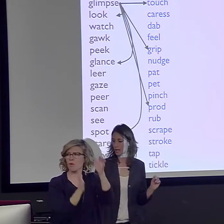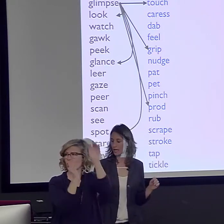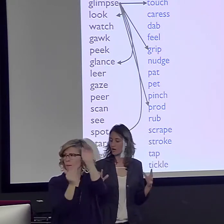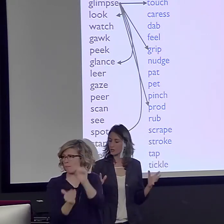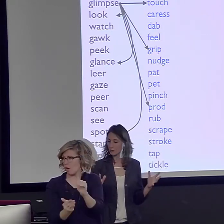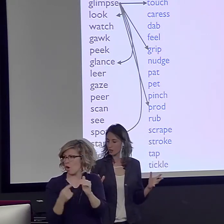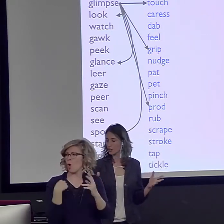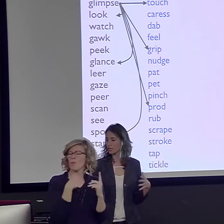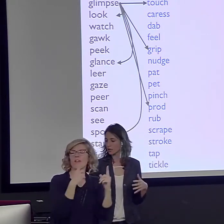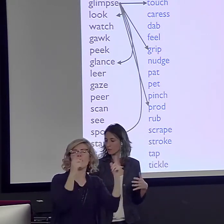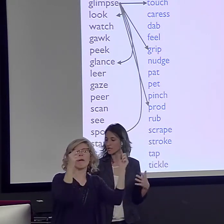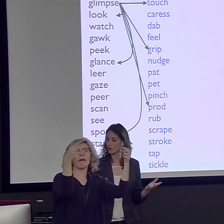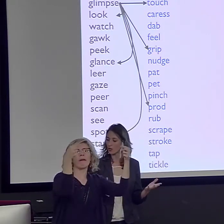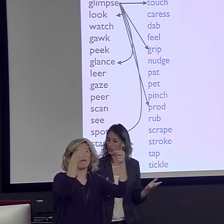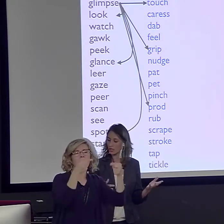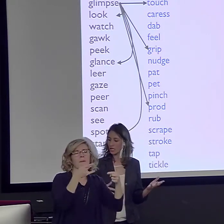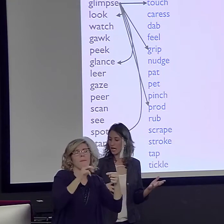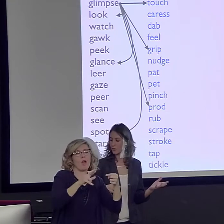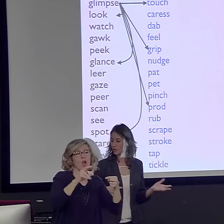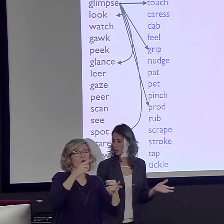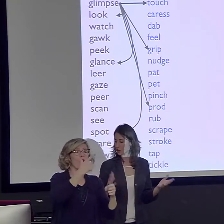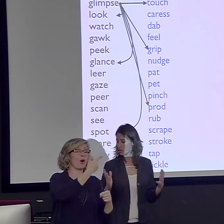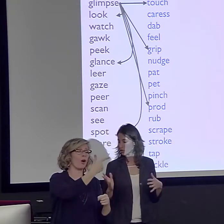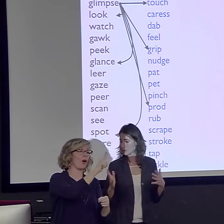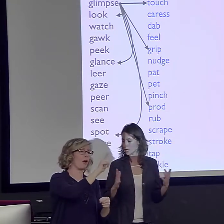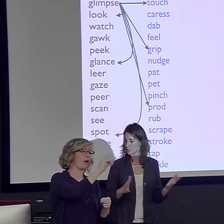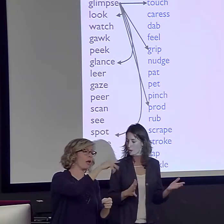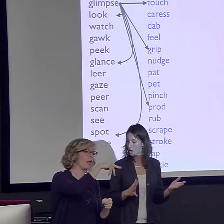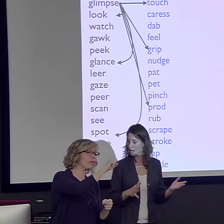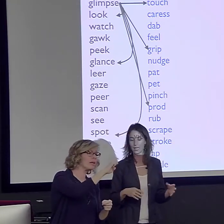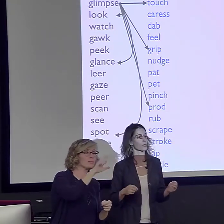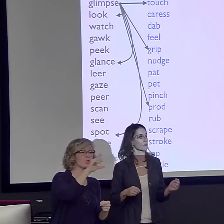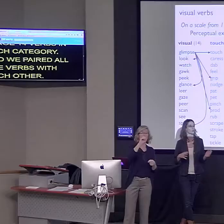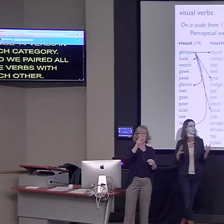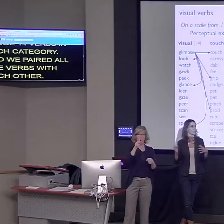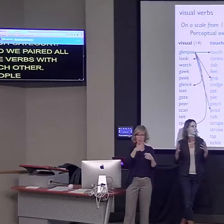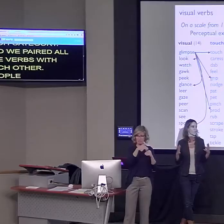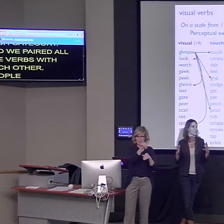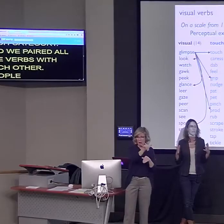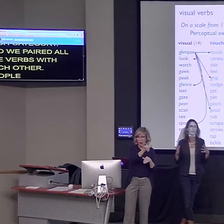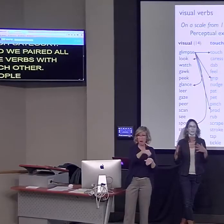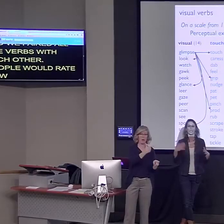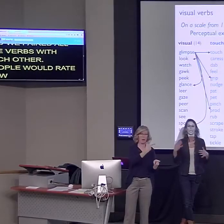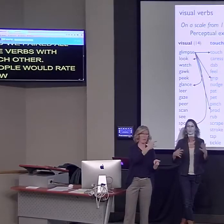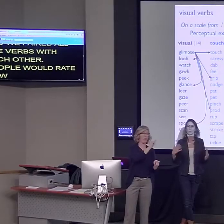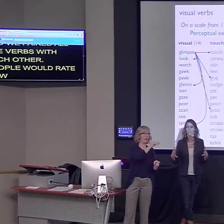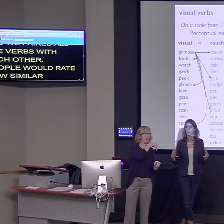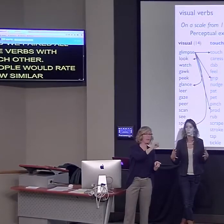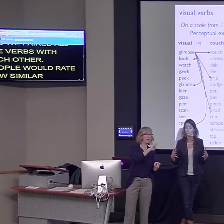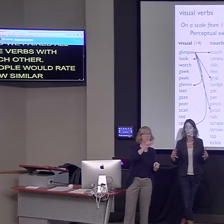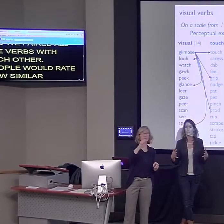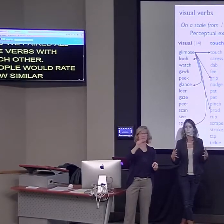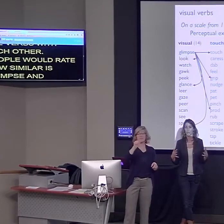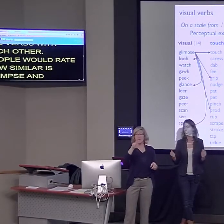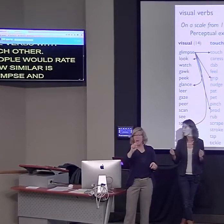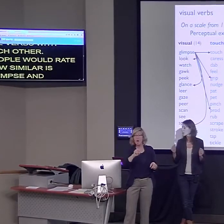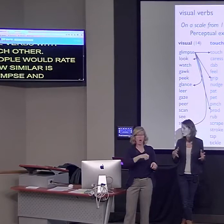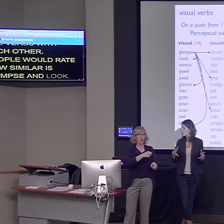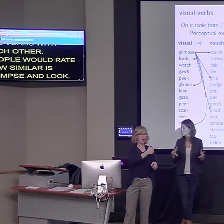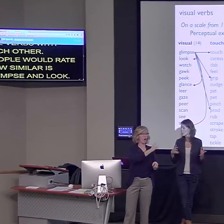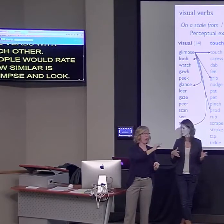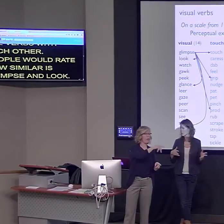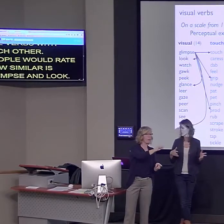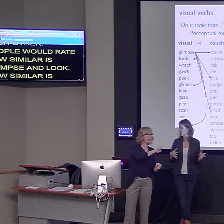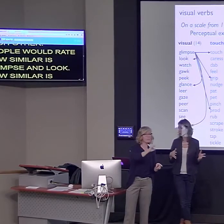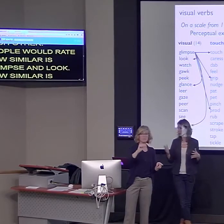would rate how similar is glimpse and look, how similar is glimpse and spot, how similar is glimpse and stare in random order, right? And we